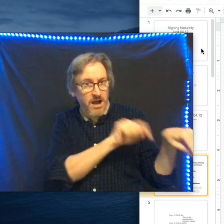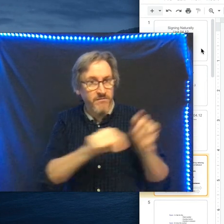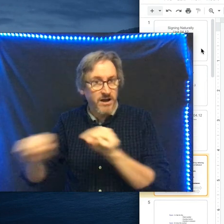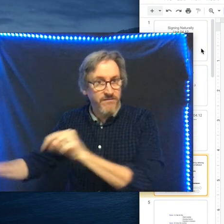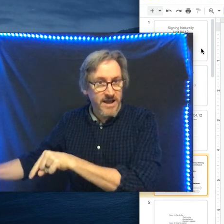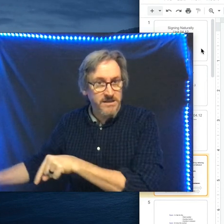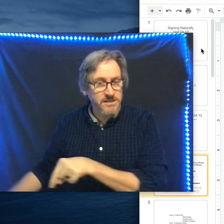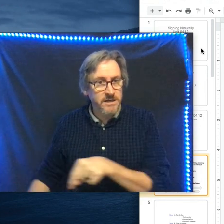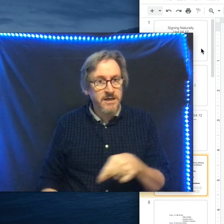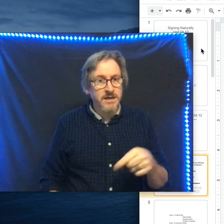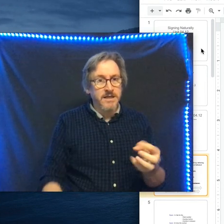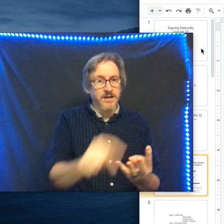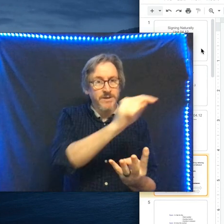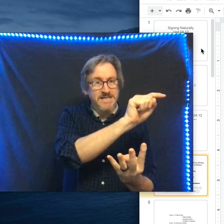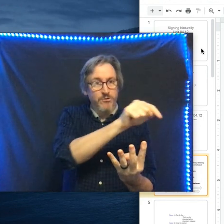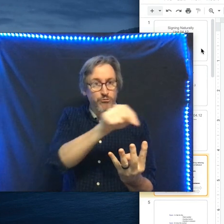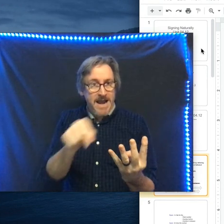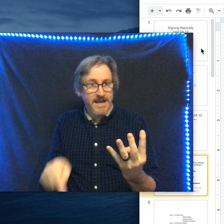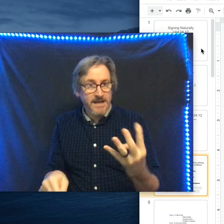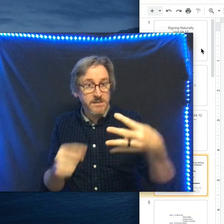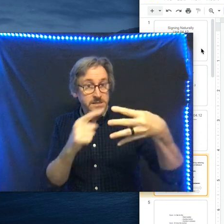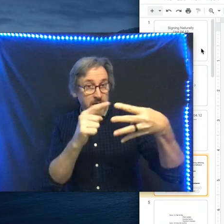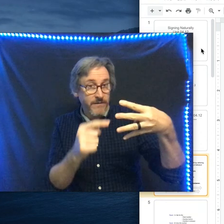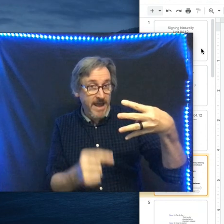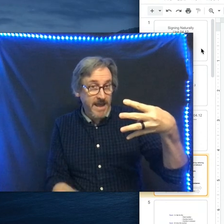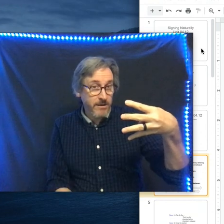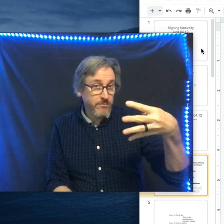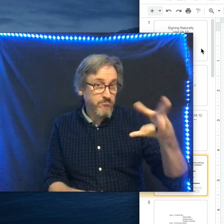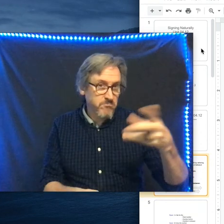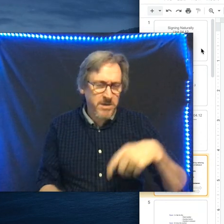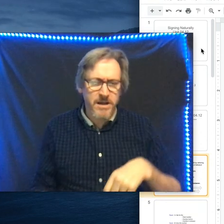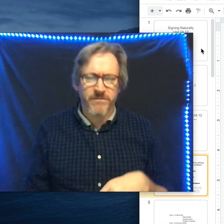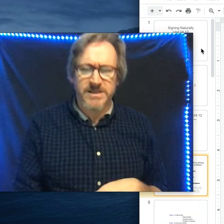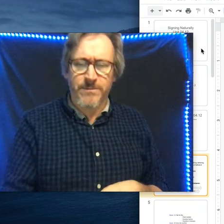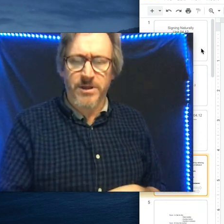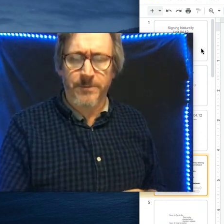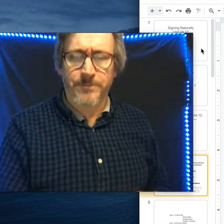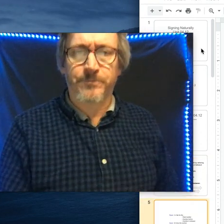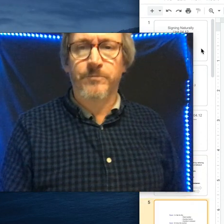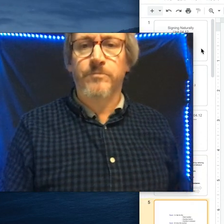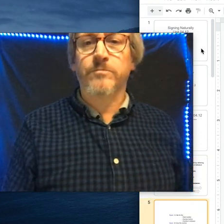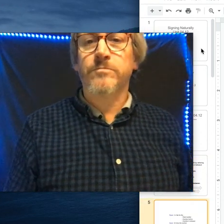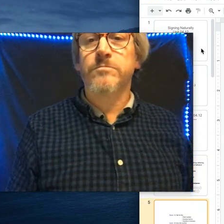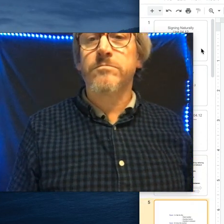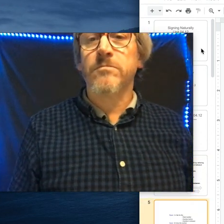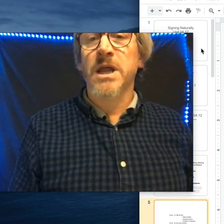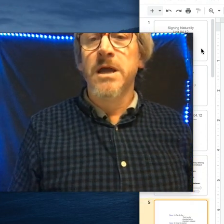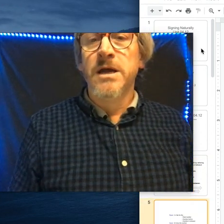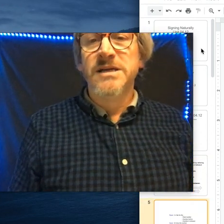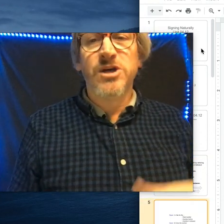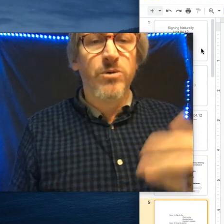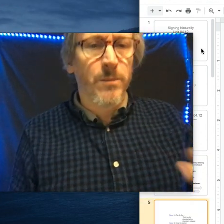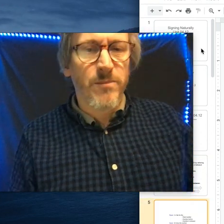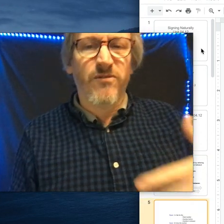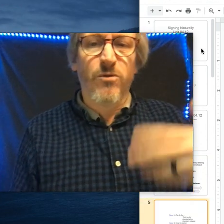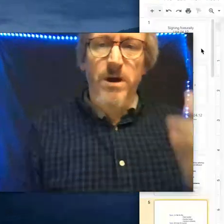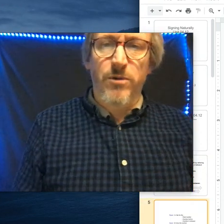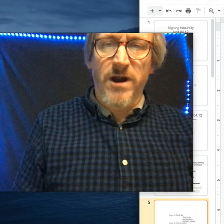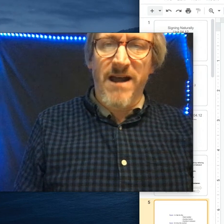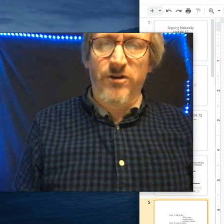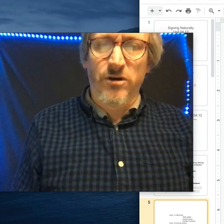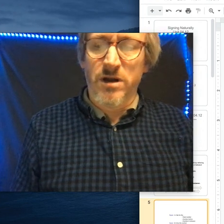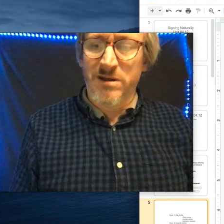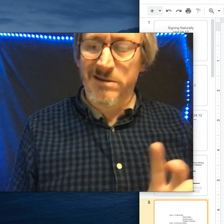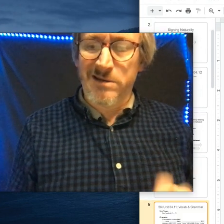orders of events. Like we did rankings on the hand, kind of the same thing. So number before,